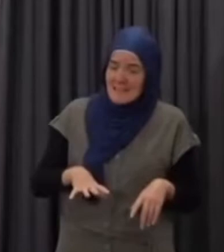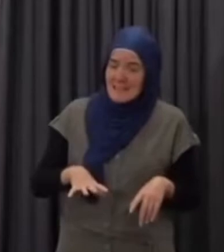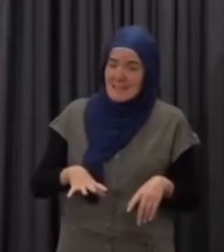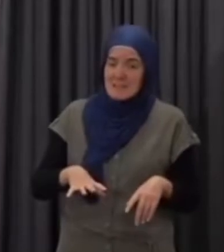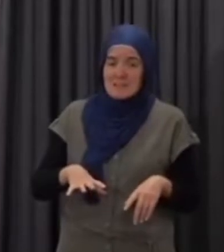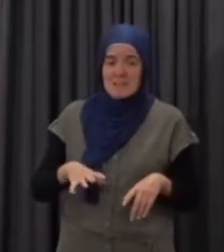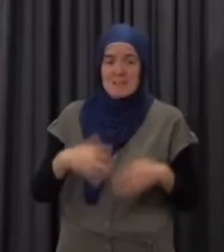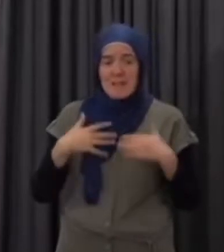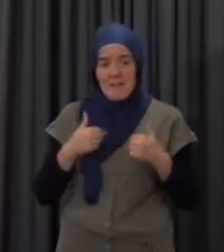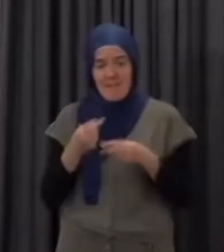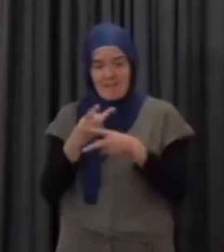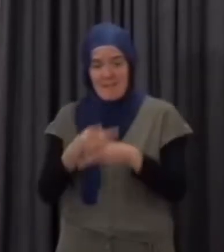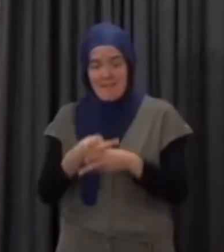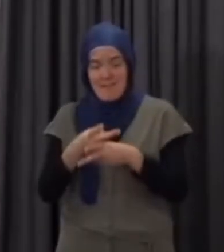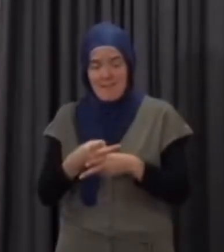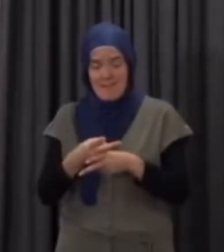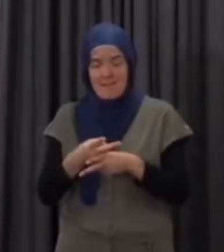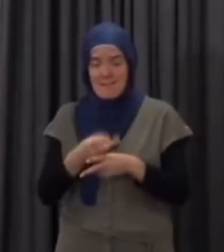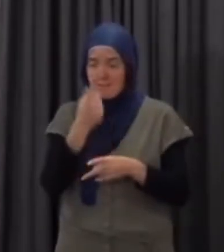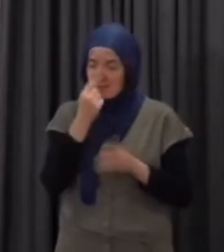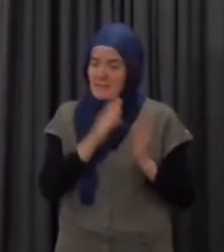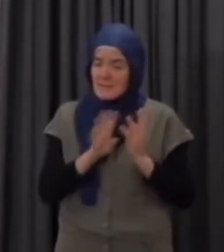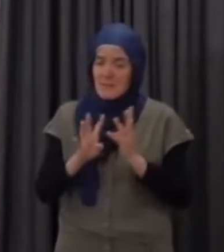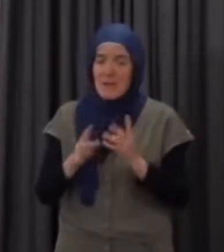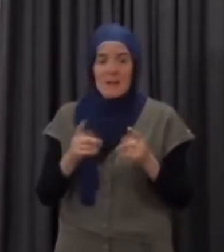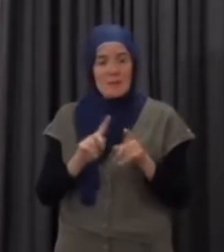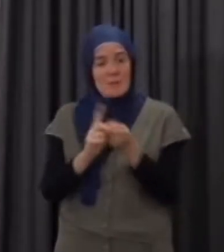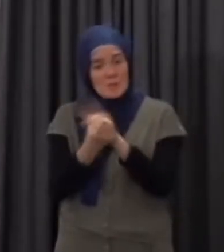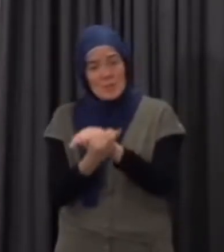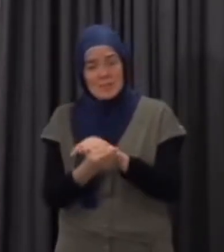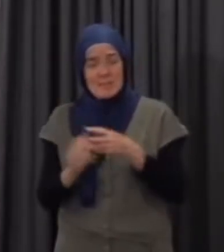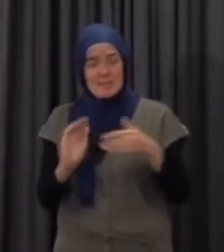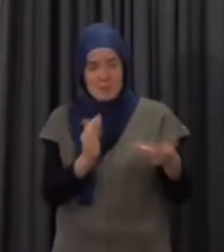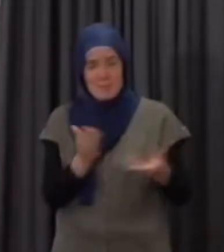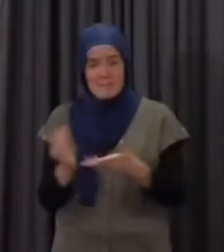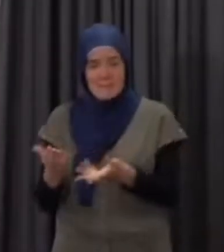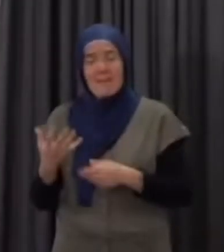there are also still alternative services that people can access when needed.